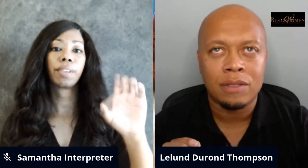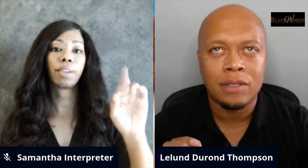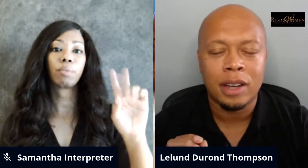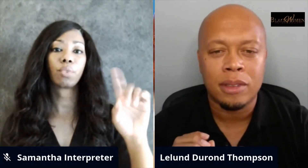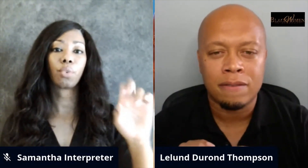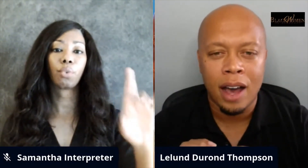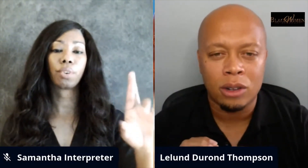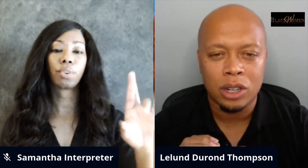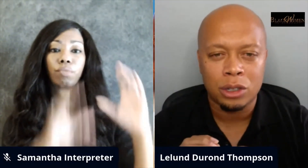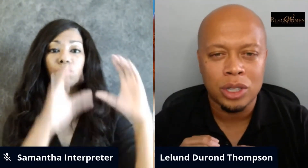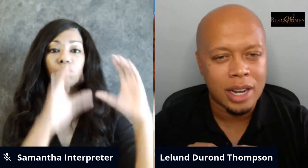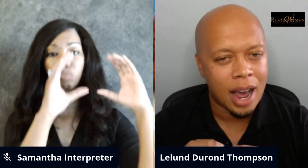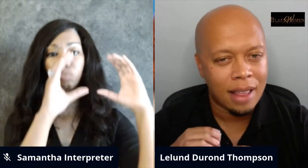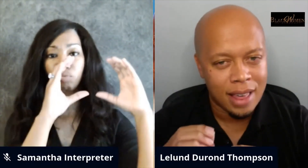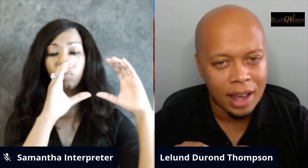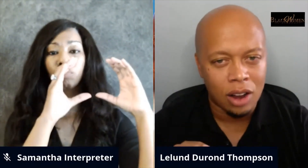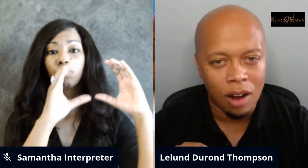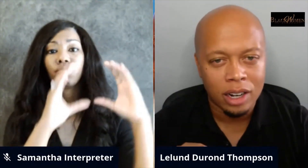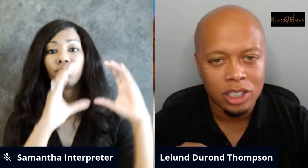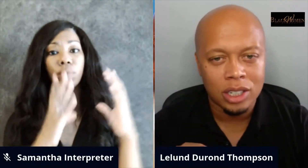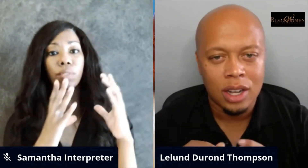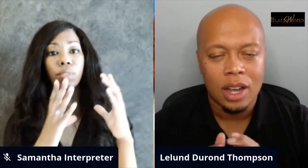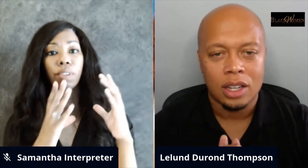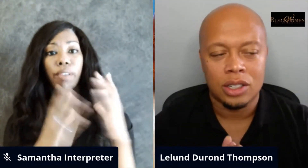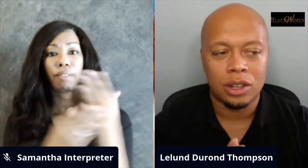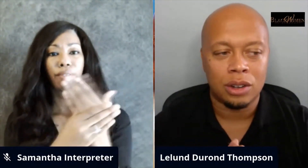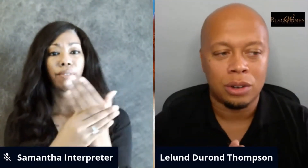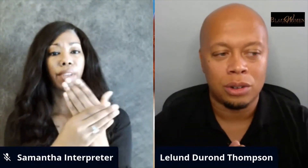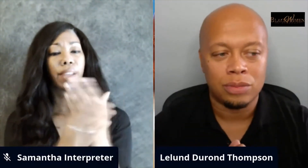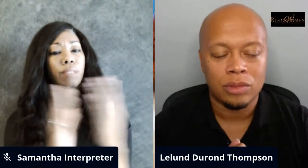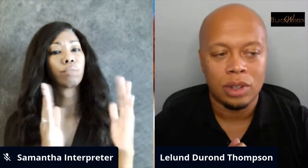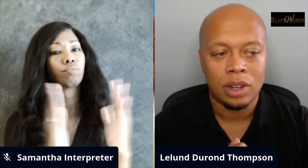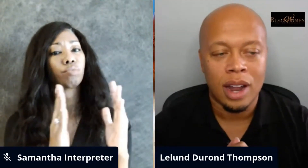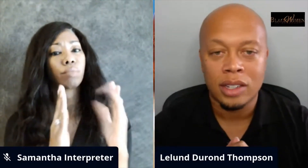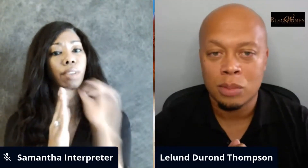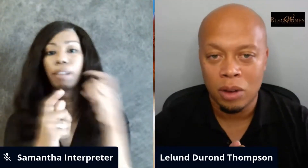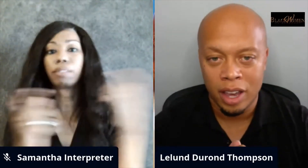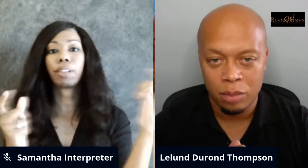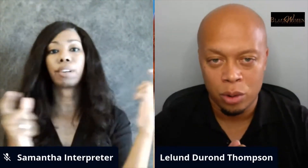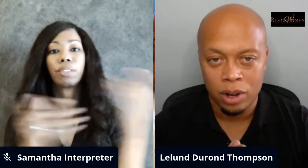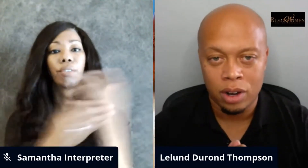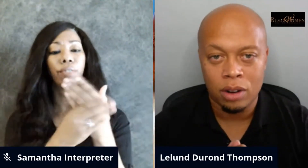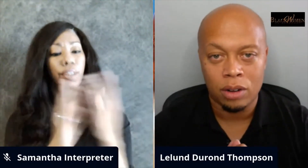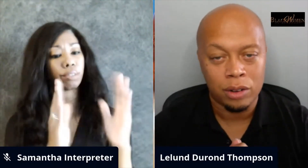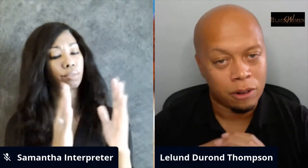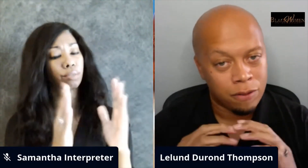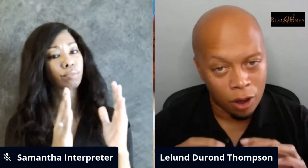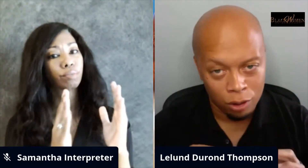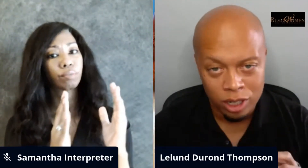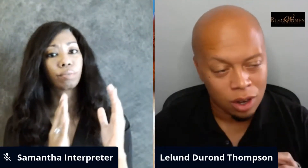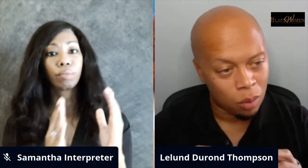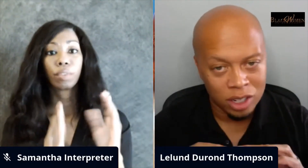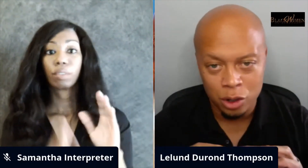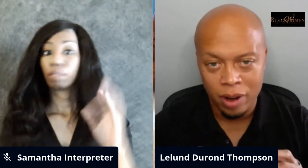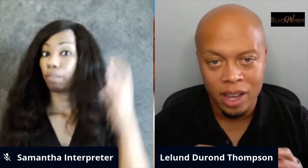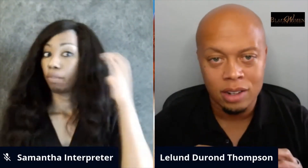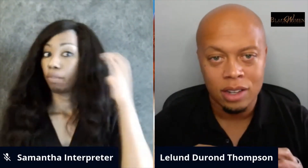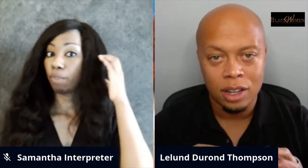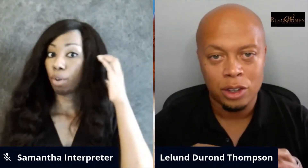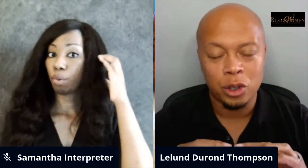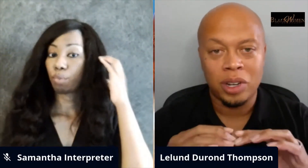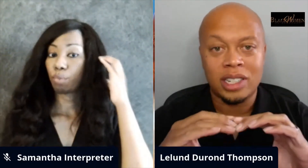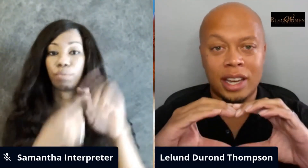footage off of them. The files are usually not that large. So nice small camcorder. Your phone is always